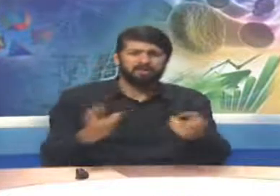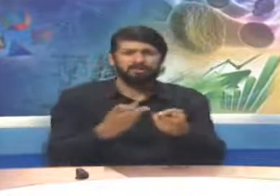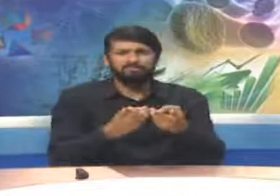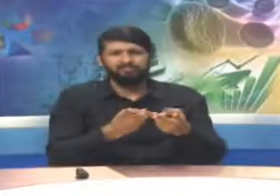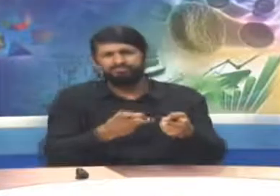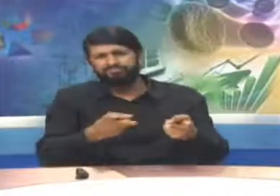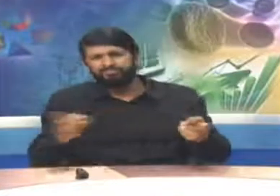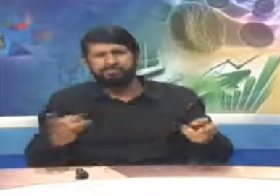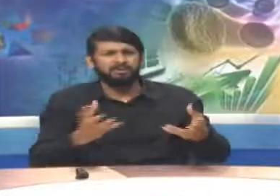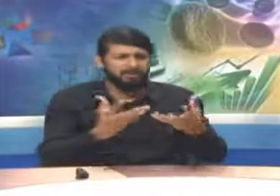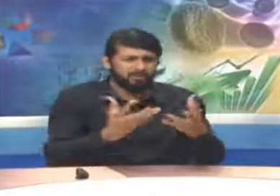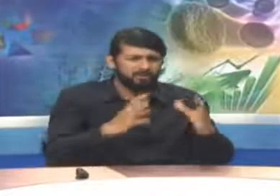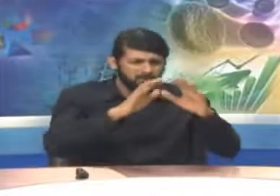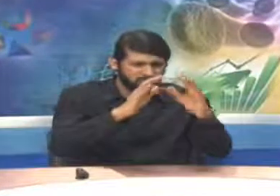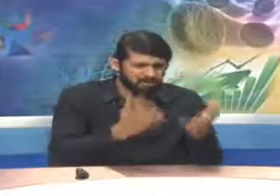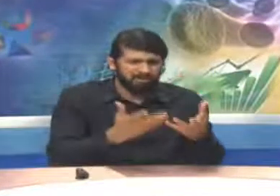historical materialism,